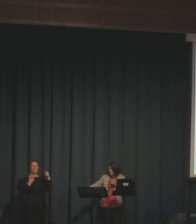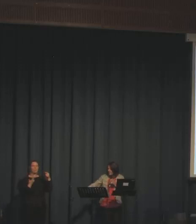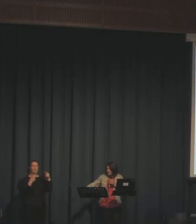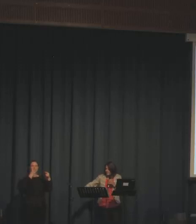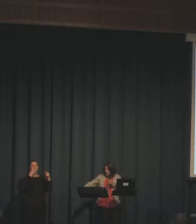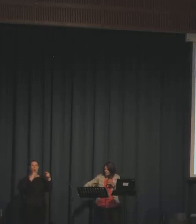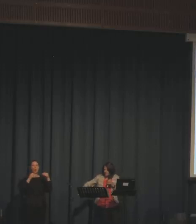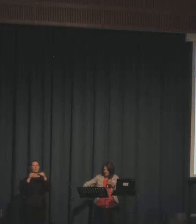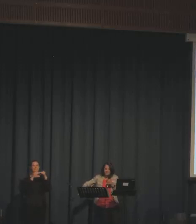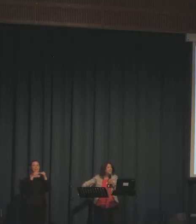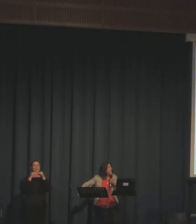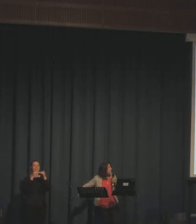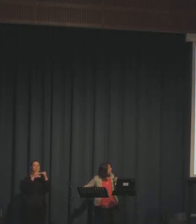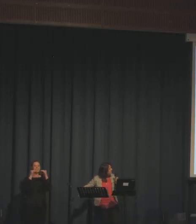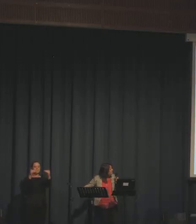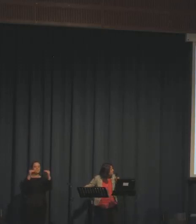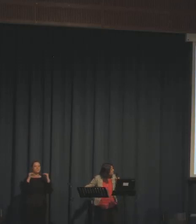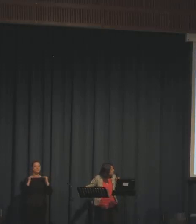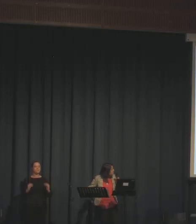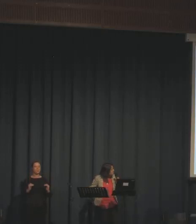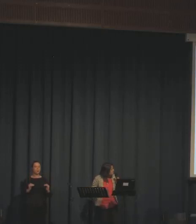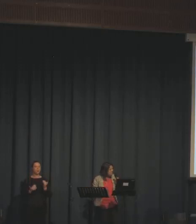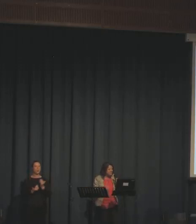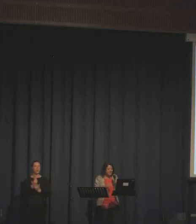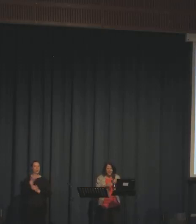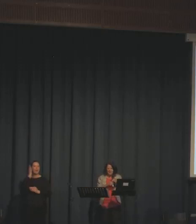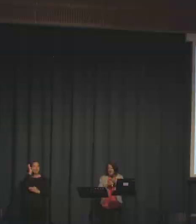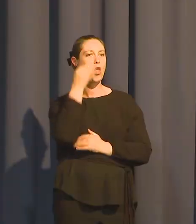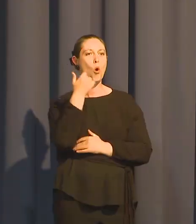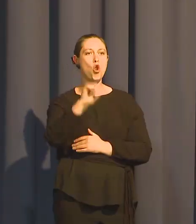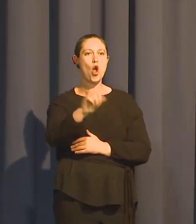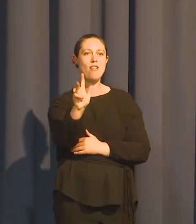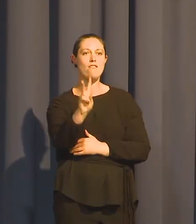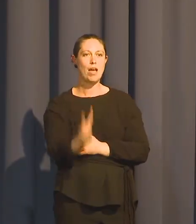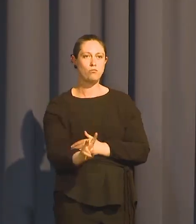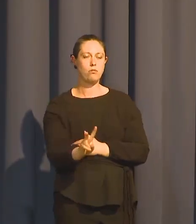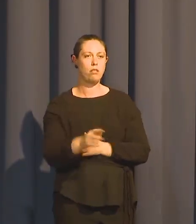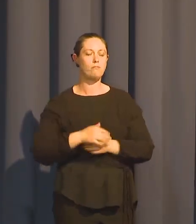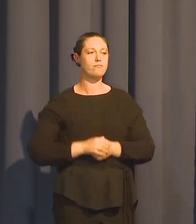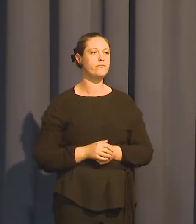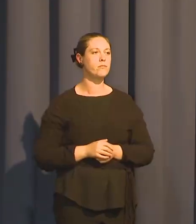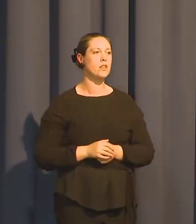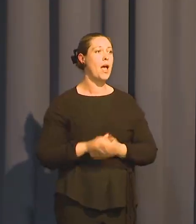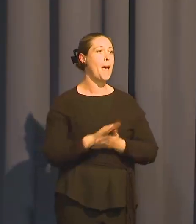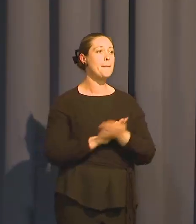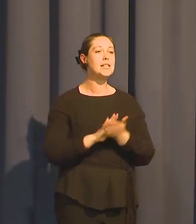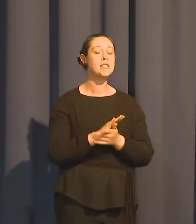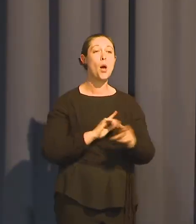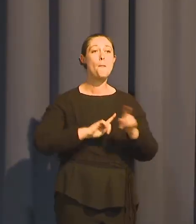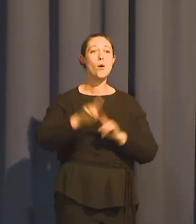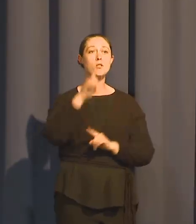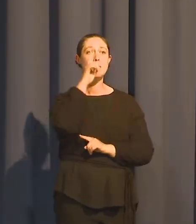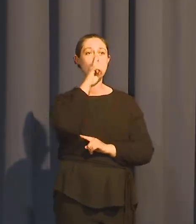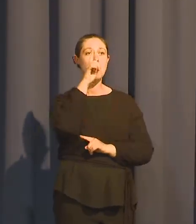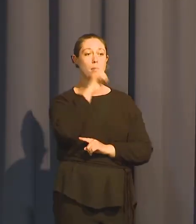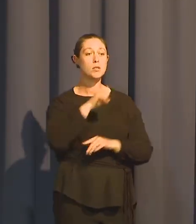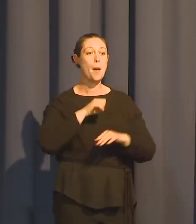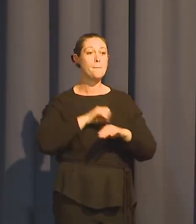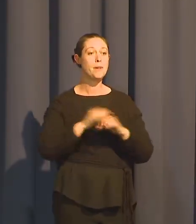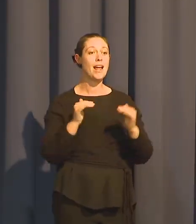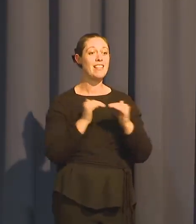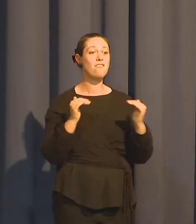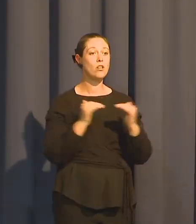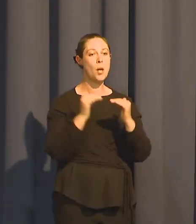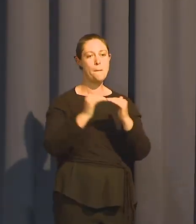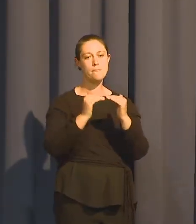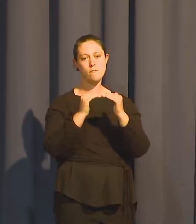see, I hope, is that most people are below the new threshold. There's a small number